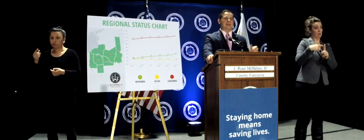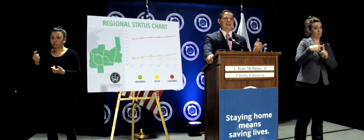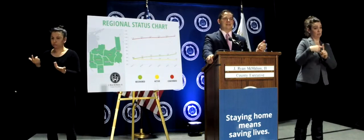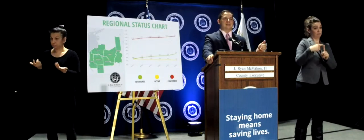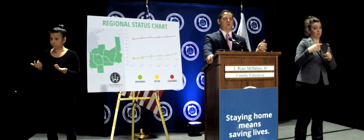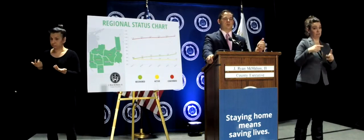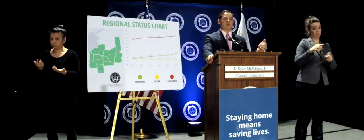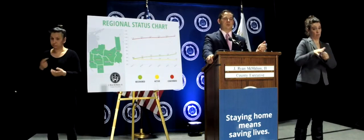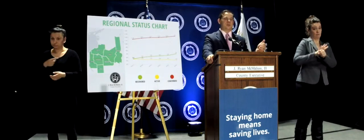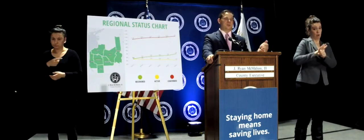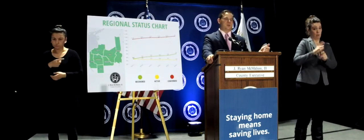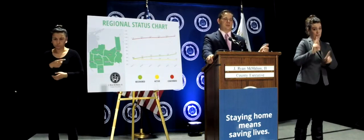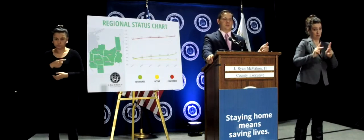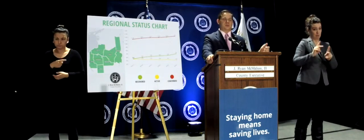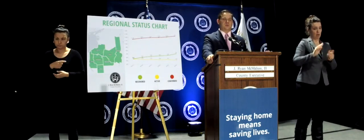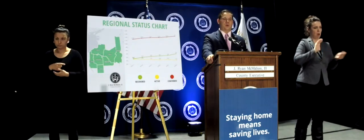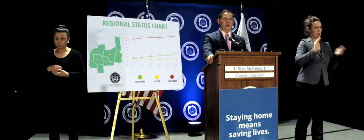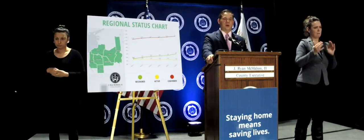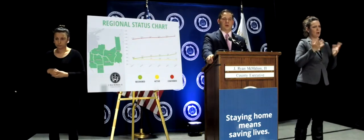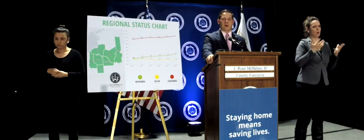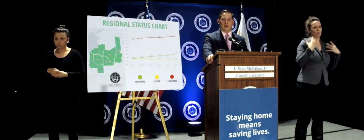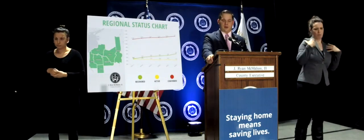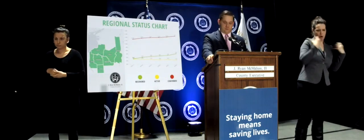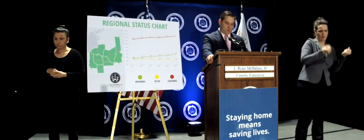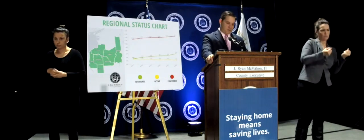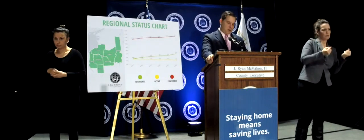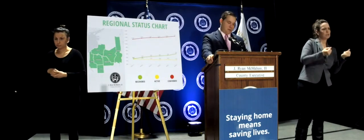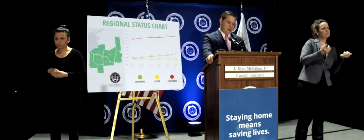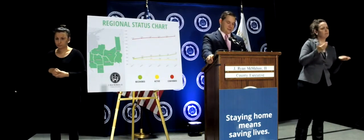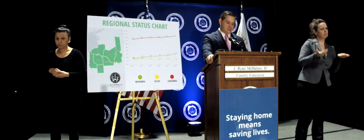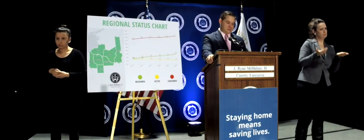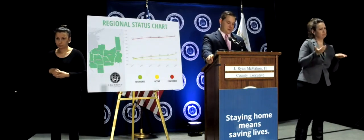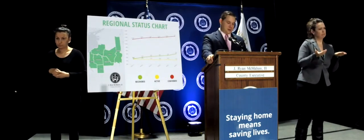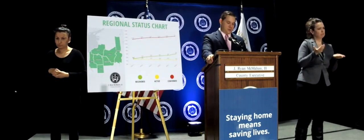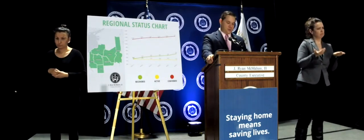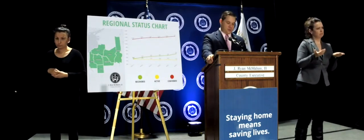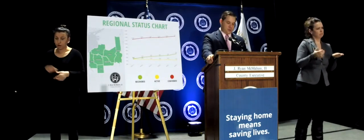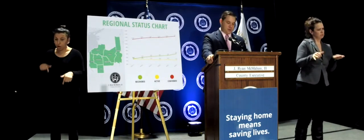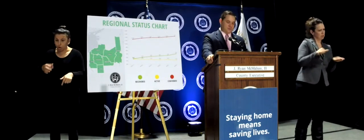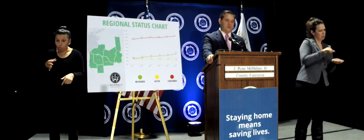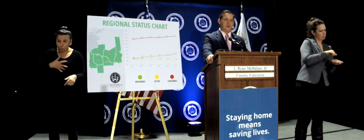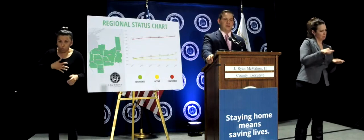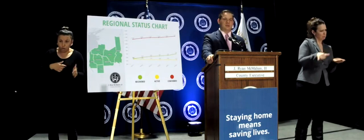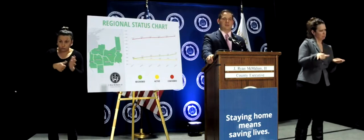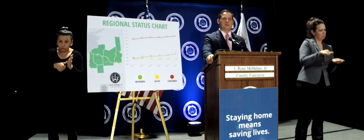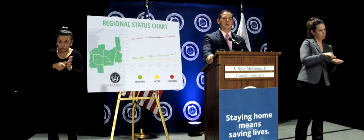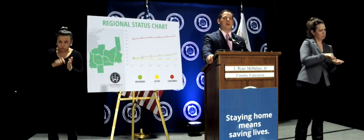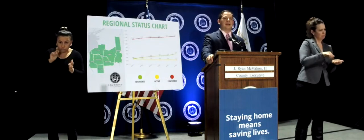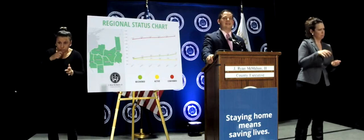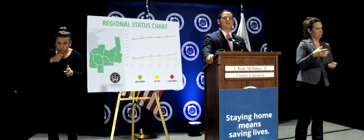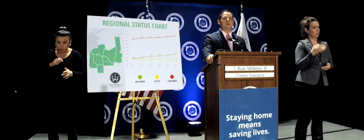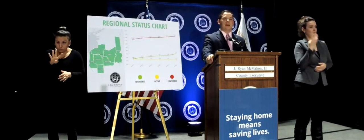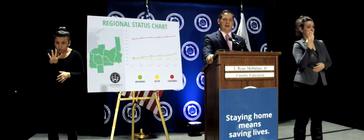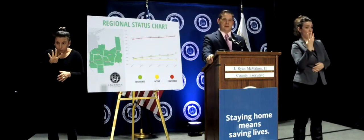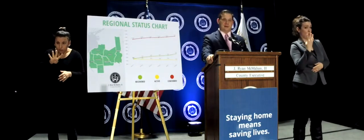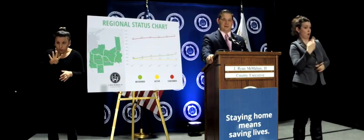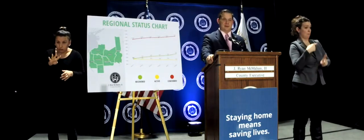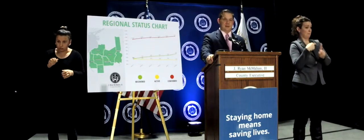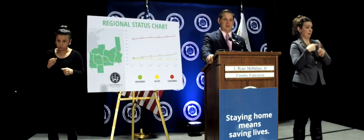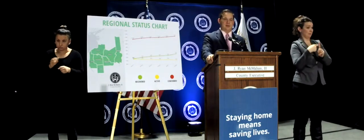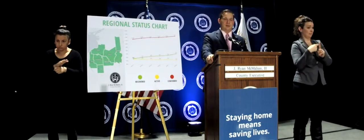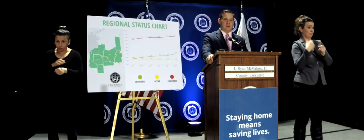now on testing we're doing things we didn't do before. 4 of our positives today were affiliations that were